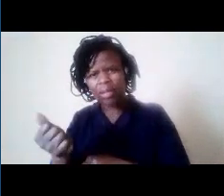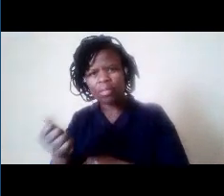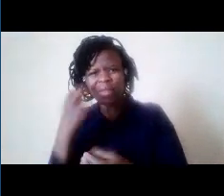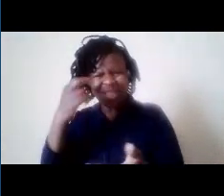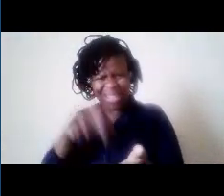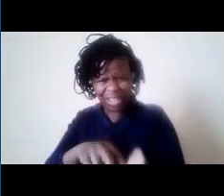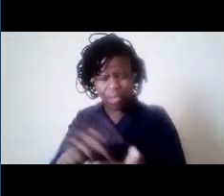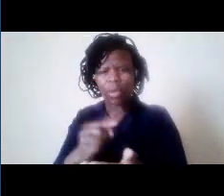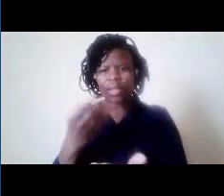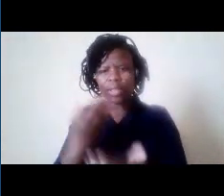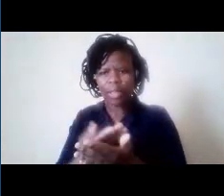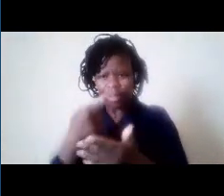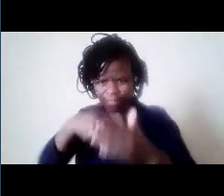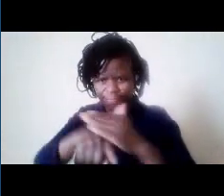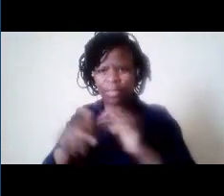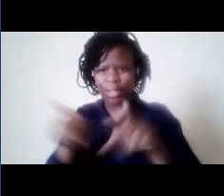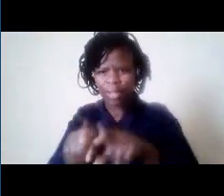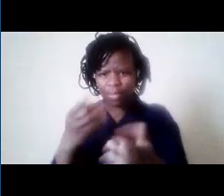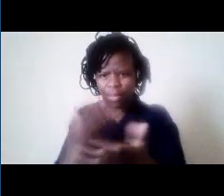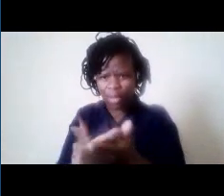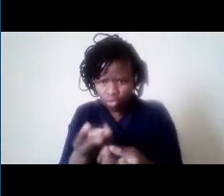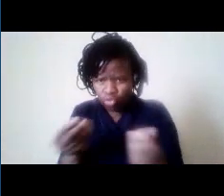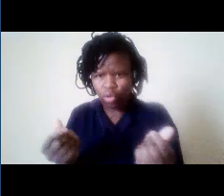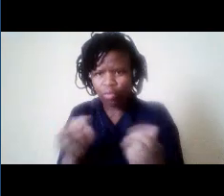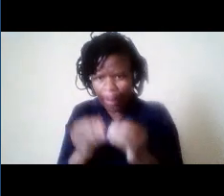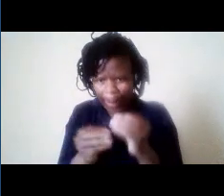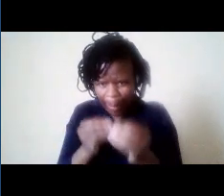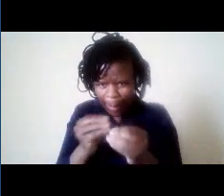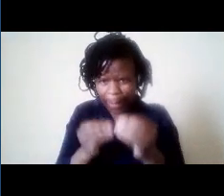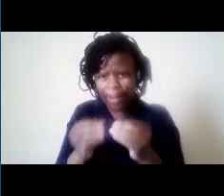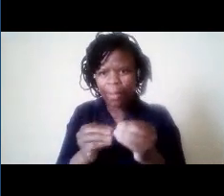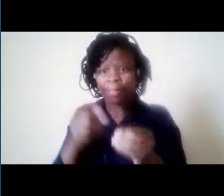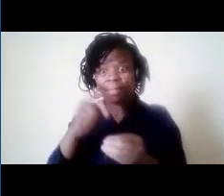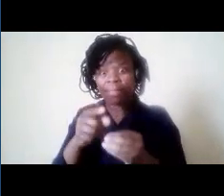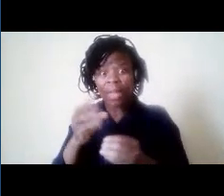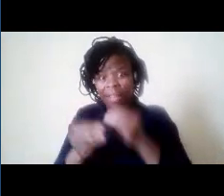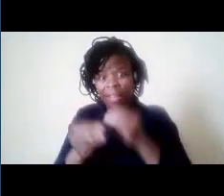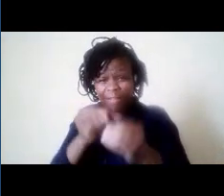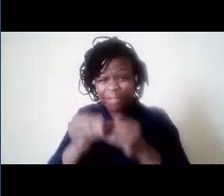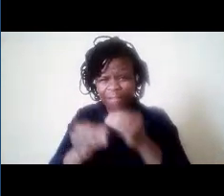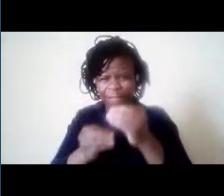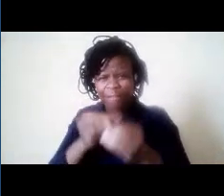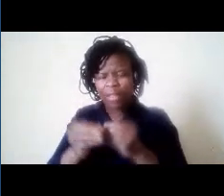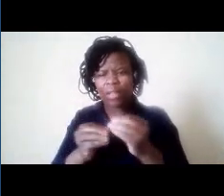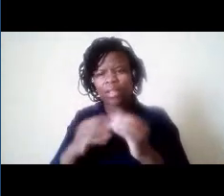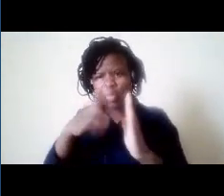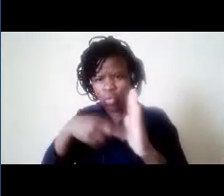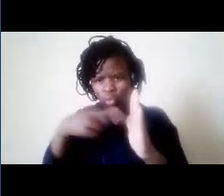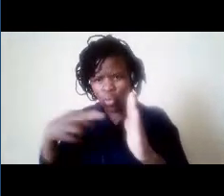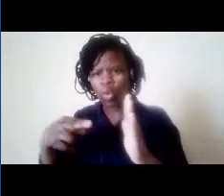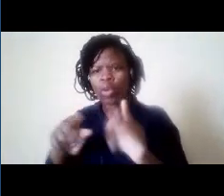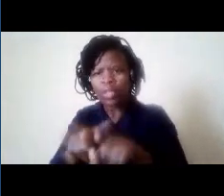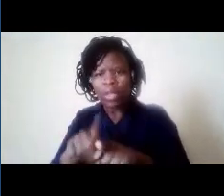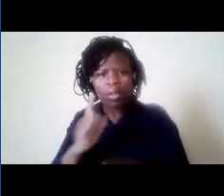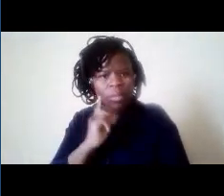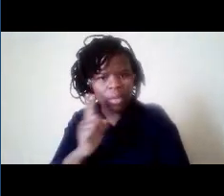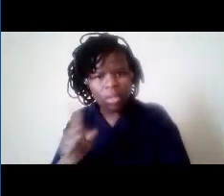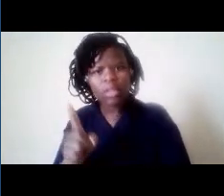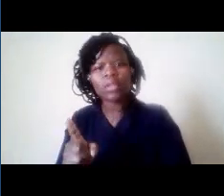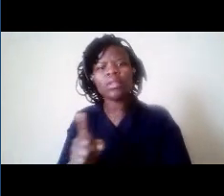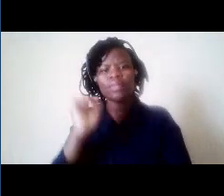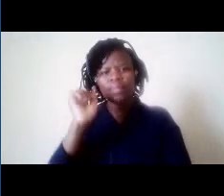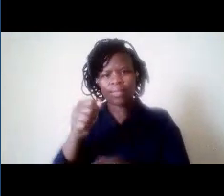in and fix it. In that fixing role, which some of us as teachers know all too well, sometimes